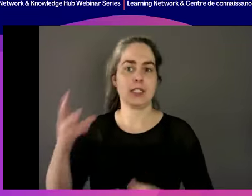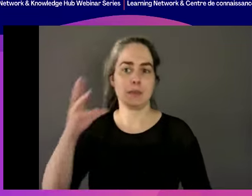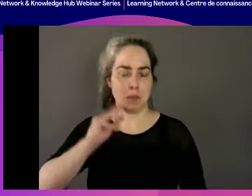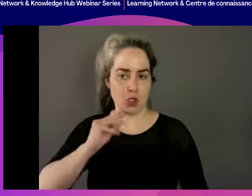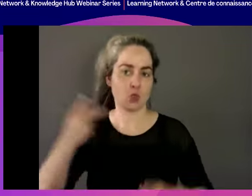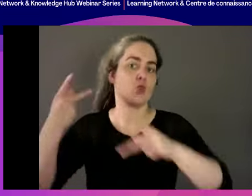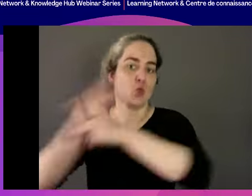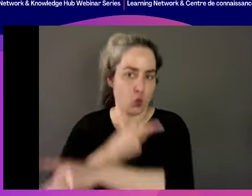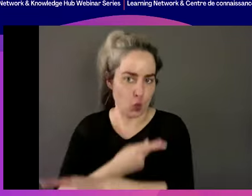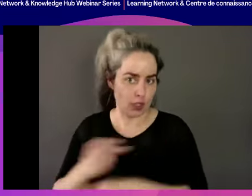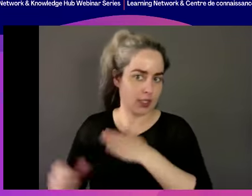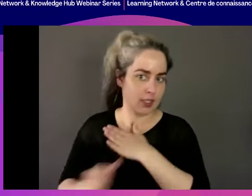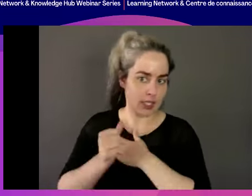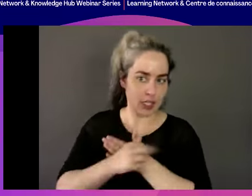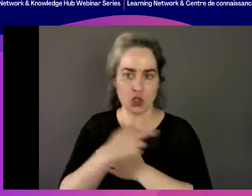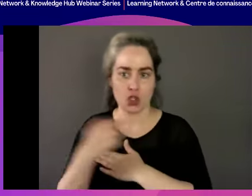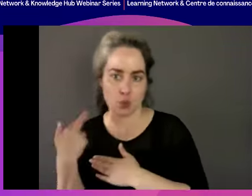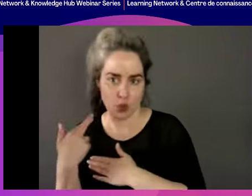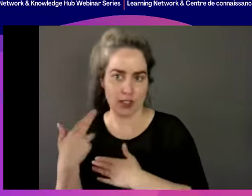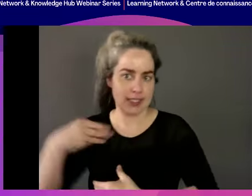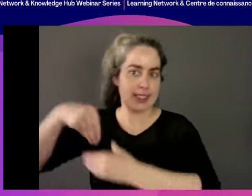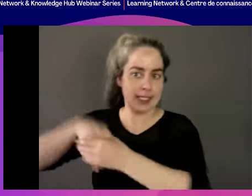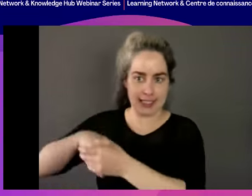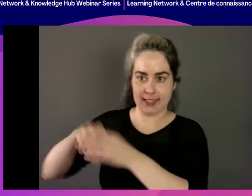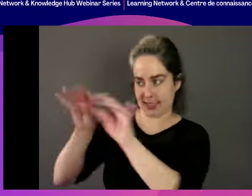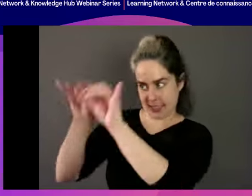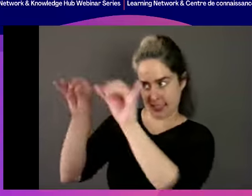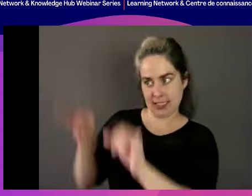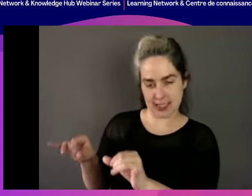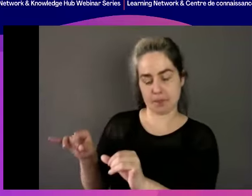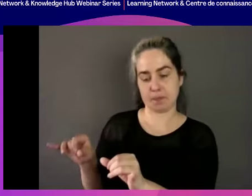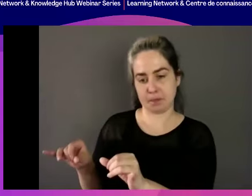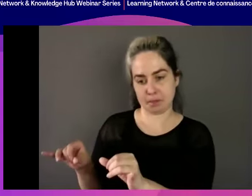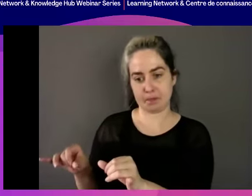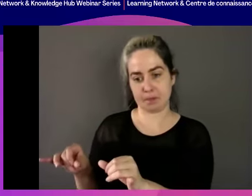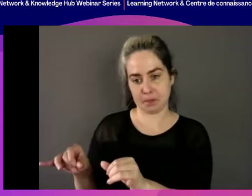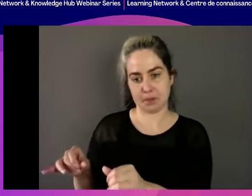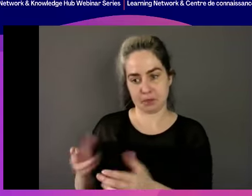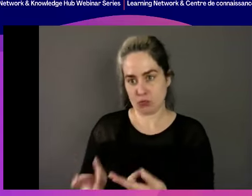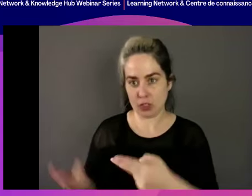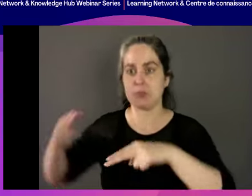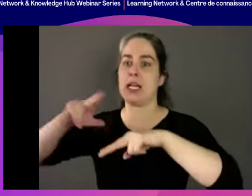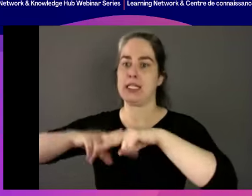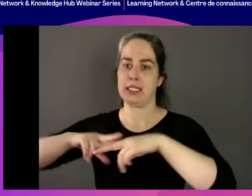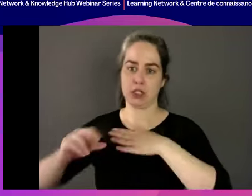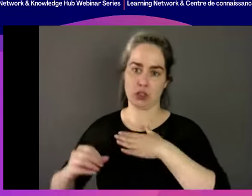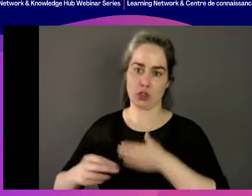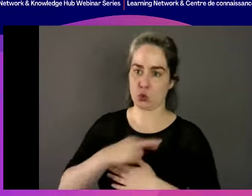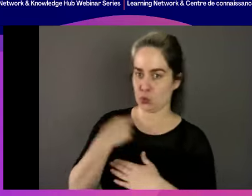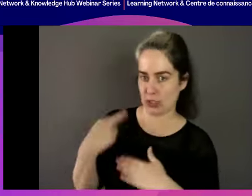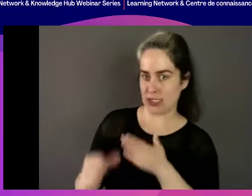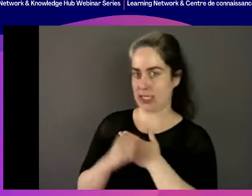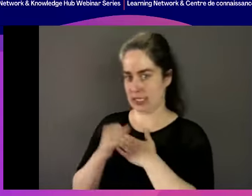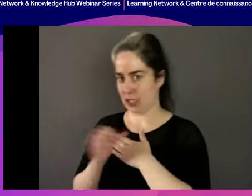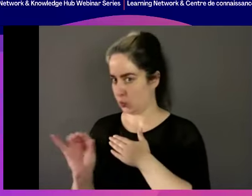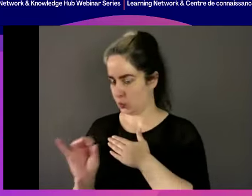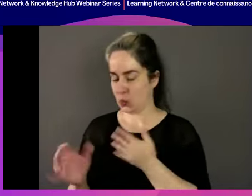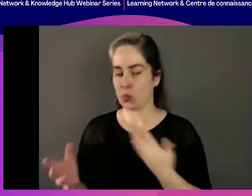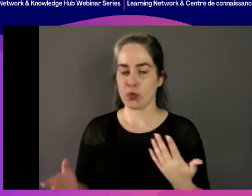also additional risks that come along with that. So I think extra support and research focused